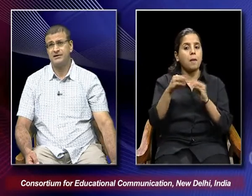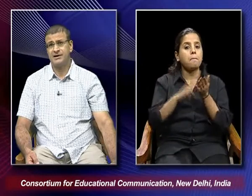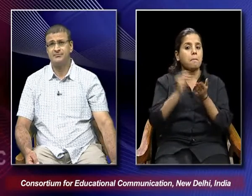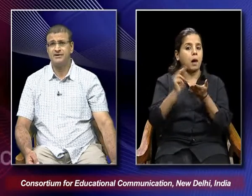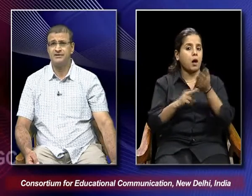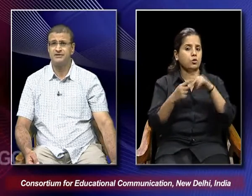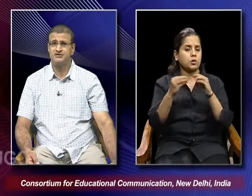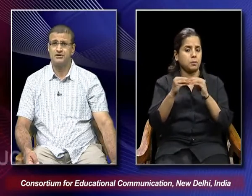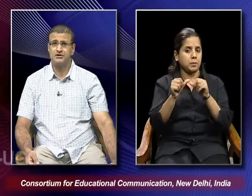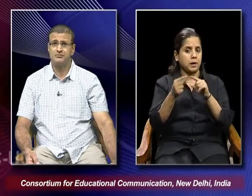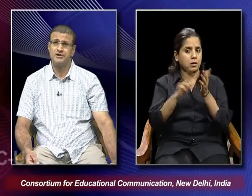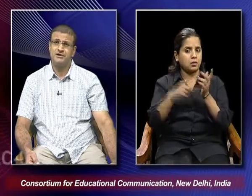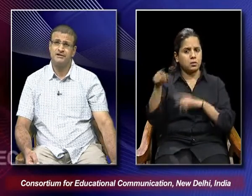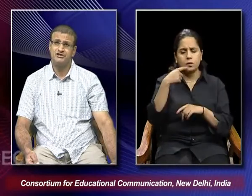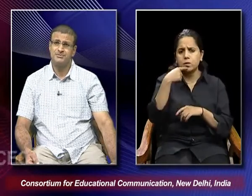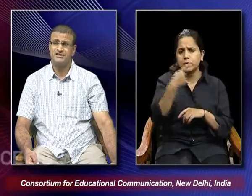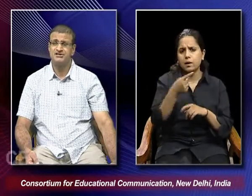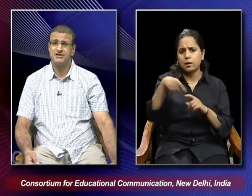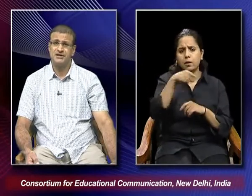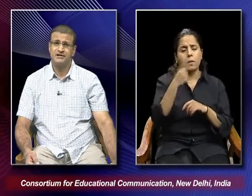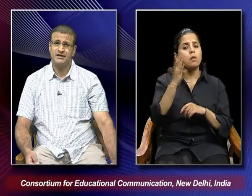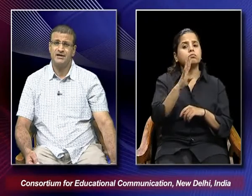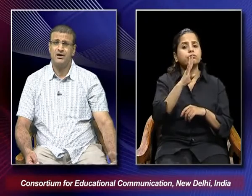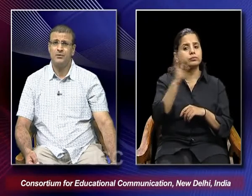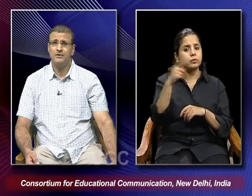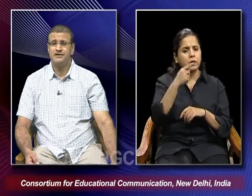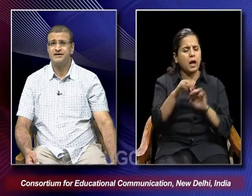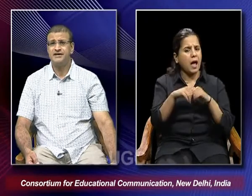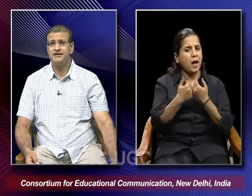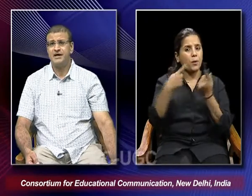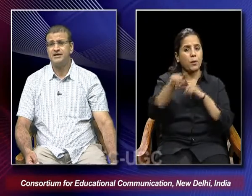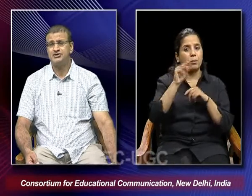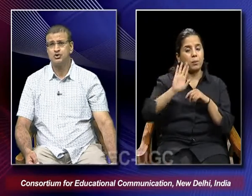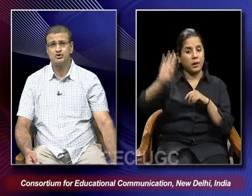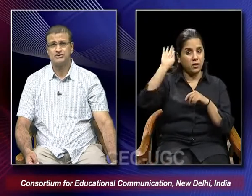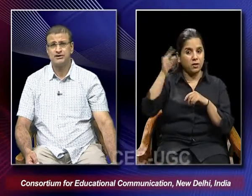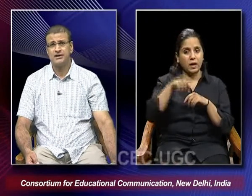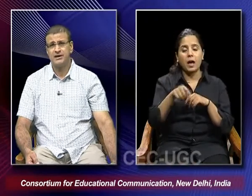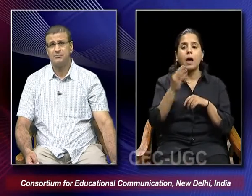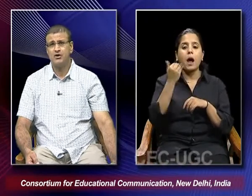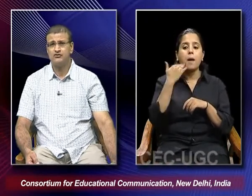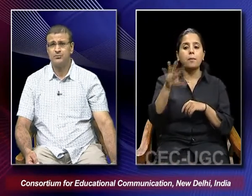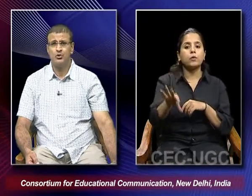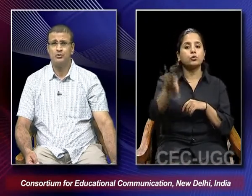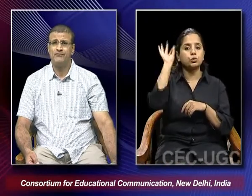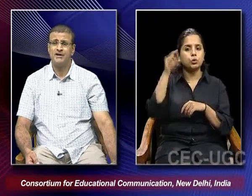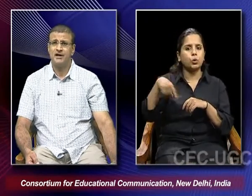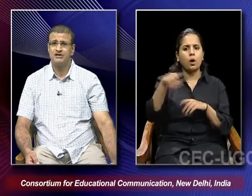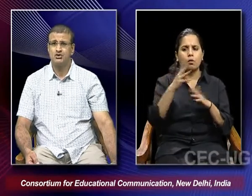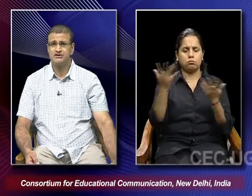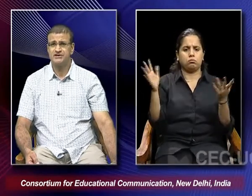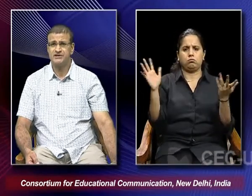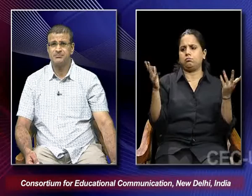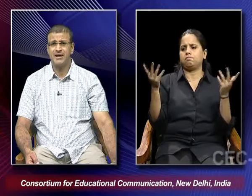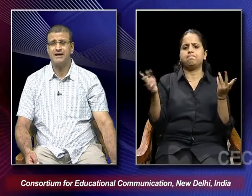Mountbatten claimed in this piece that how the date I chose came out of blue. I